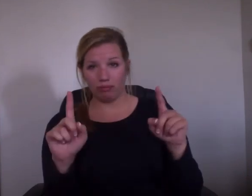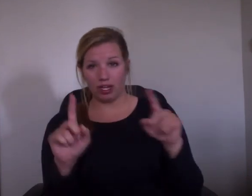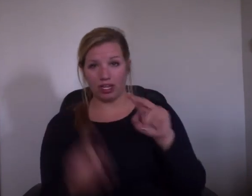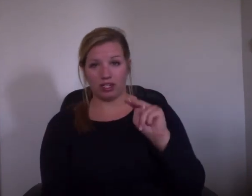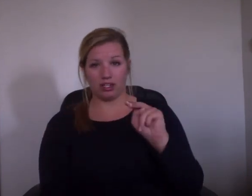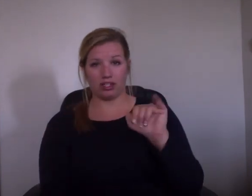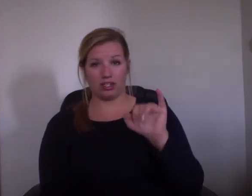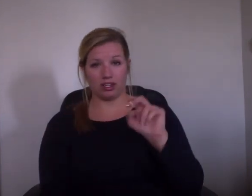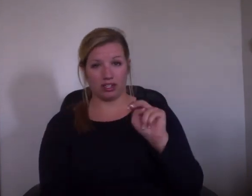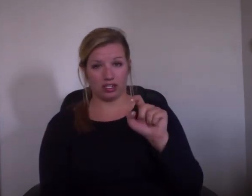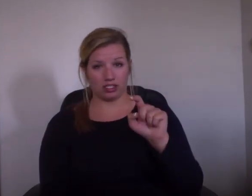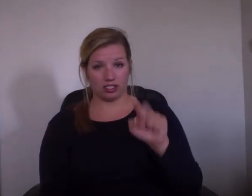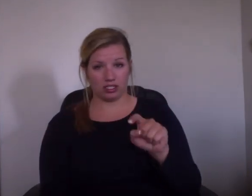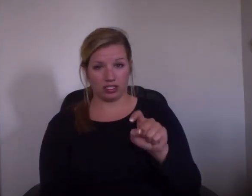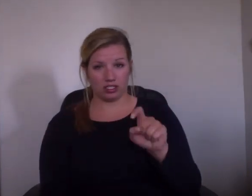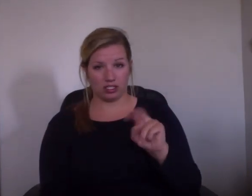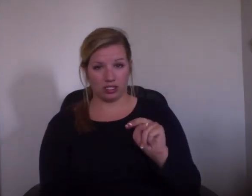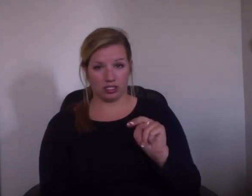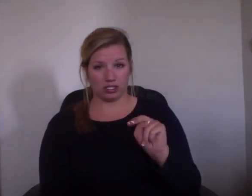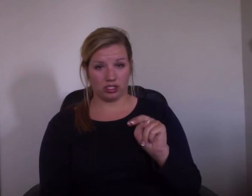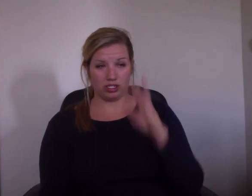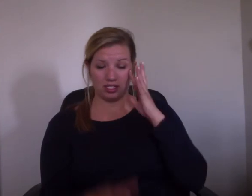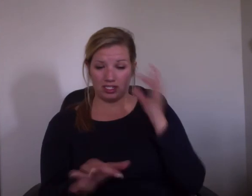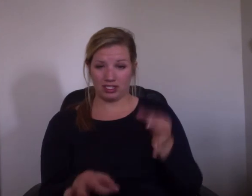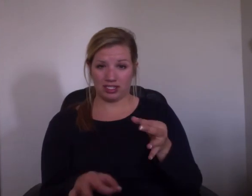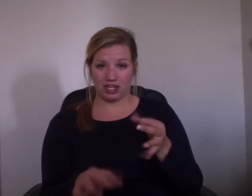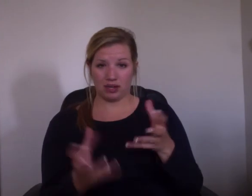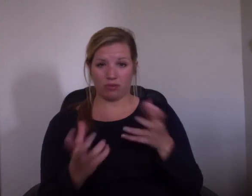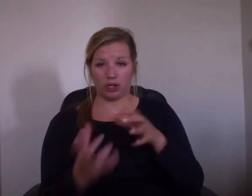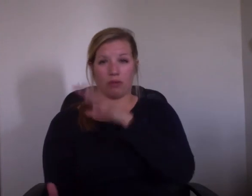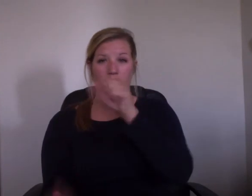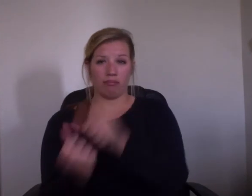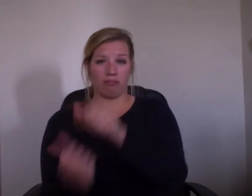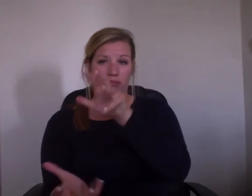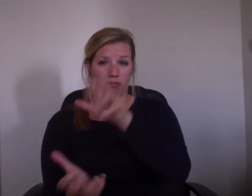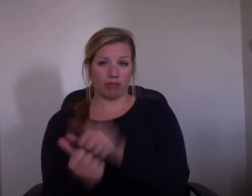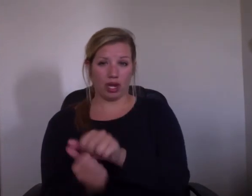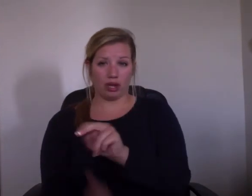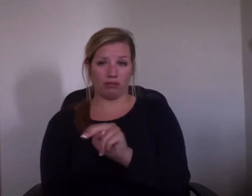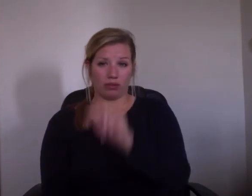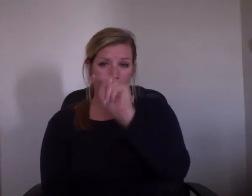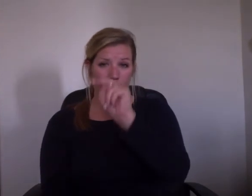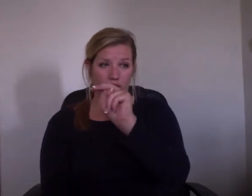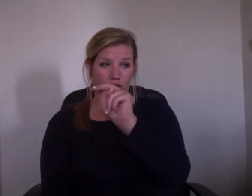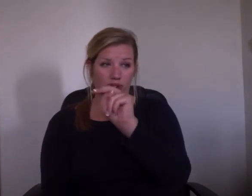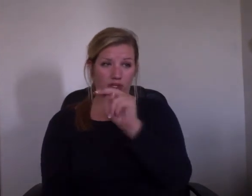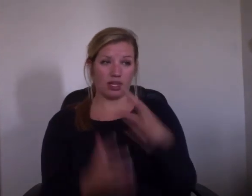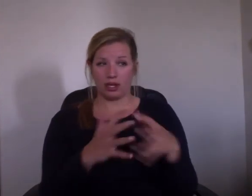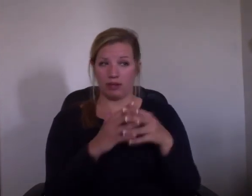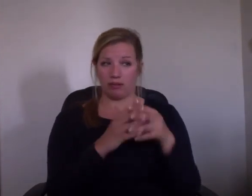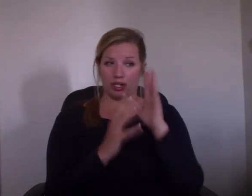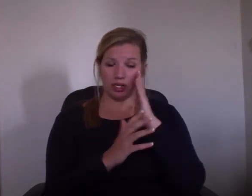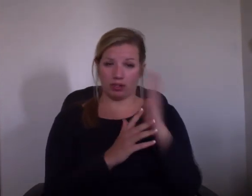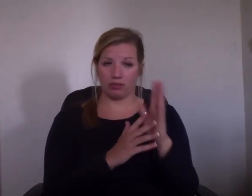you a sense of scale on bombing of the North, the U.S. will drop more tonnage